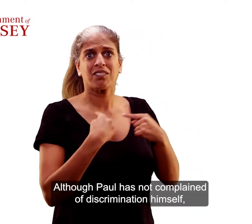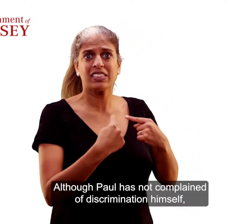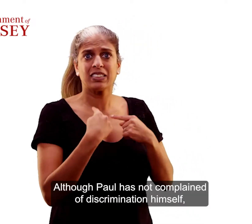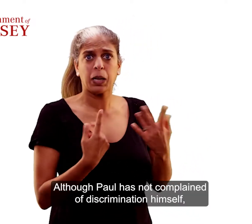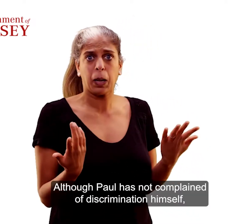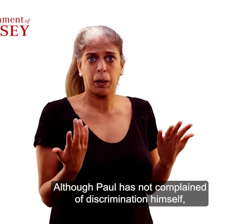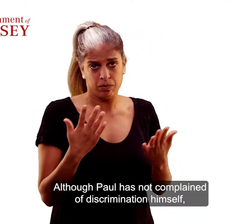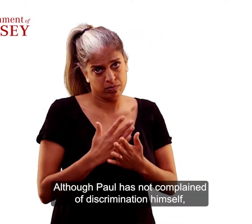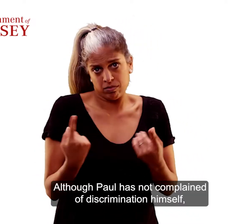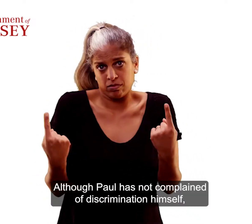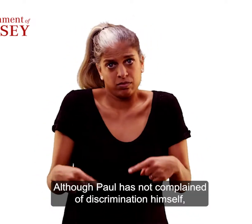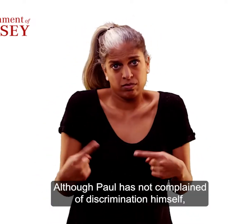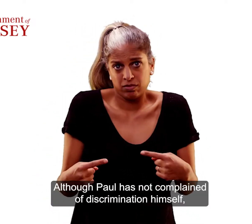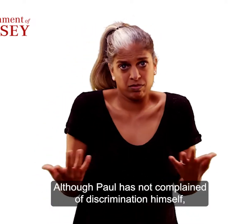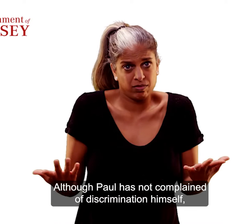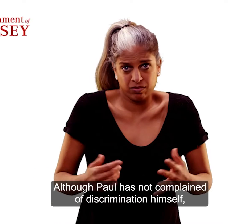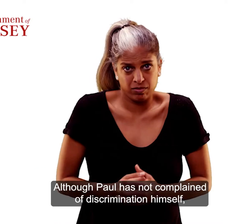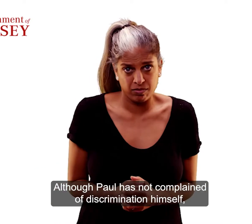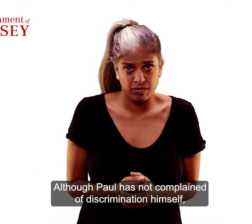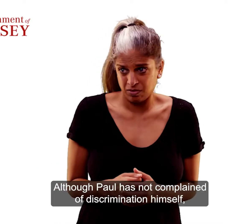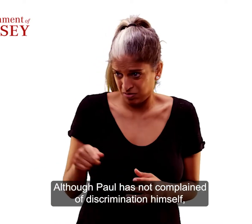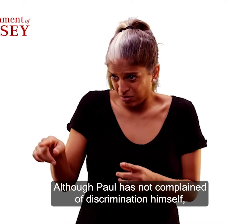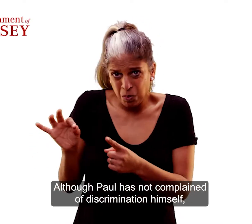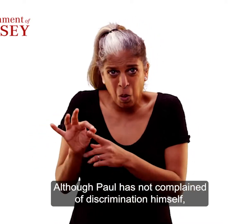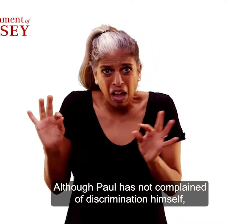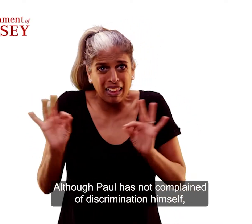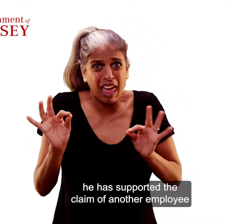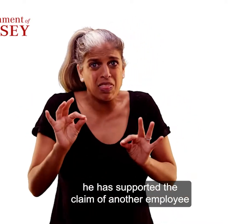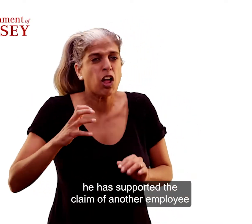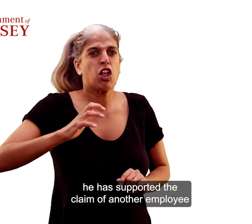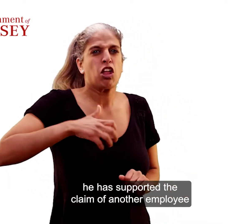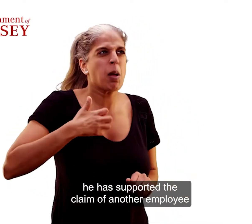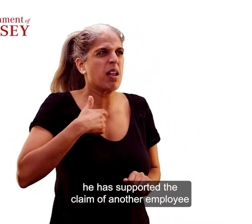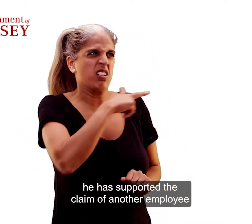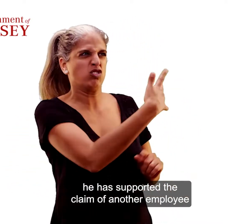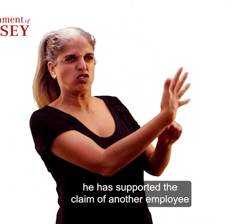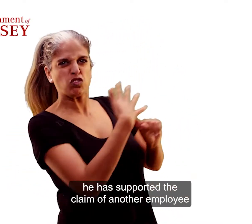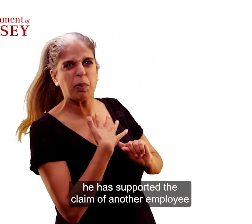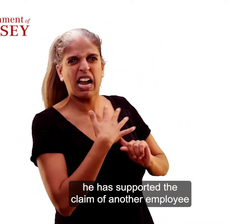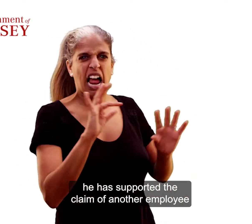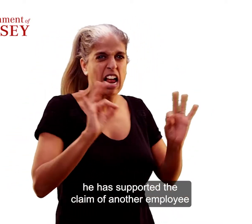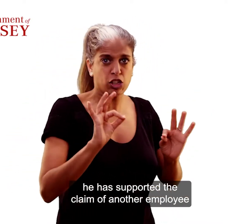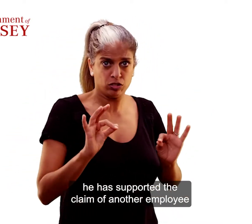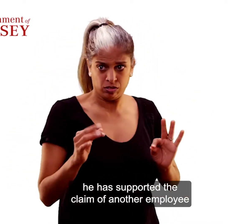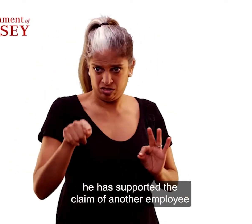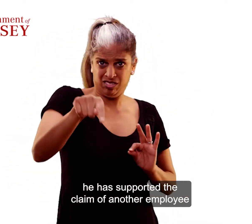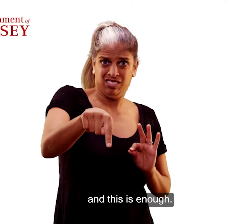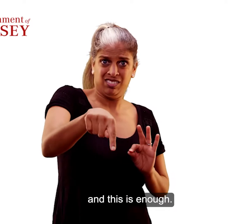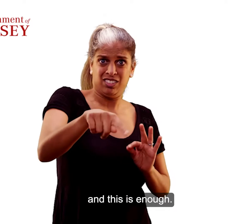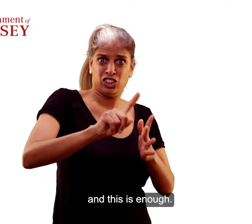Although Paul has not complained of discrimination himself, he has supported the claim of another employee, and this